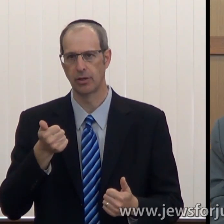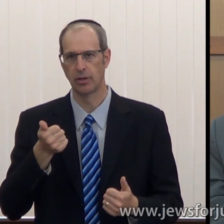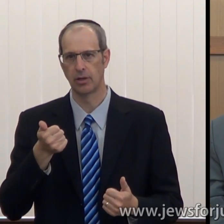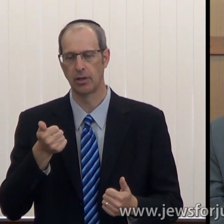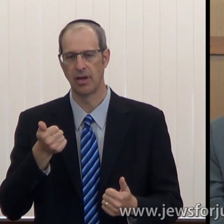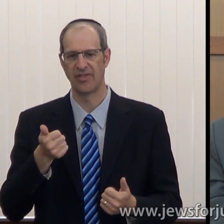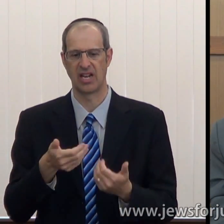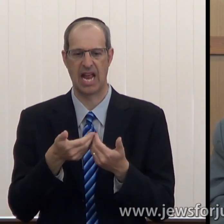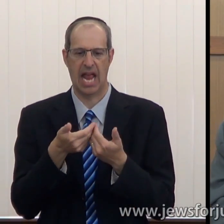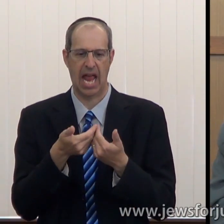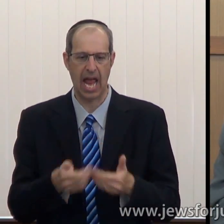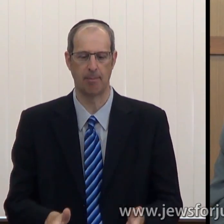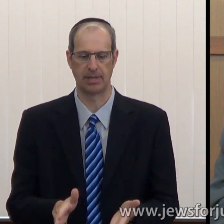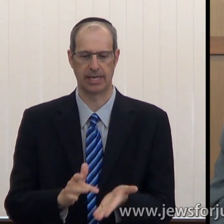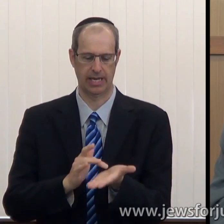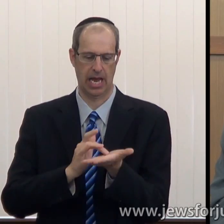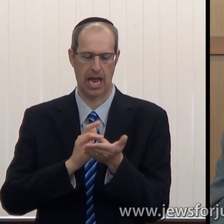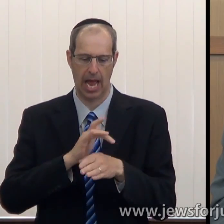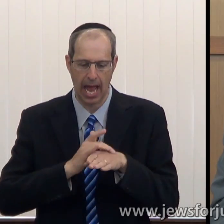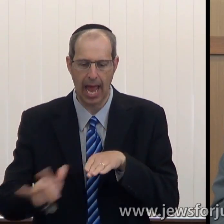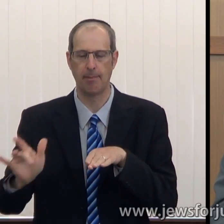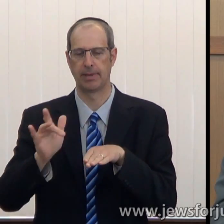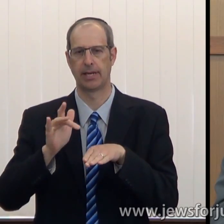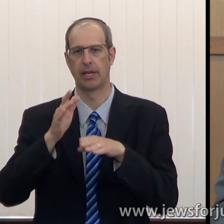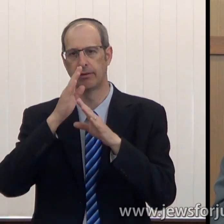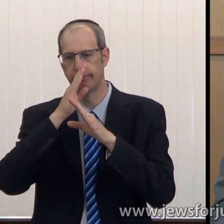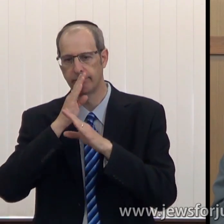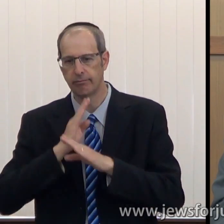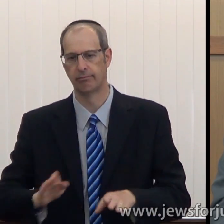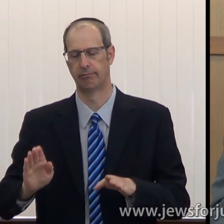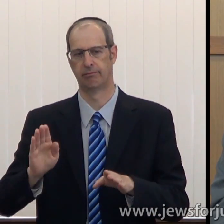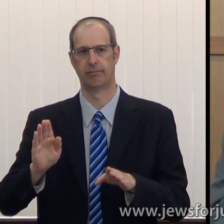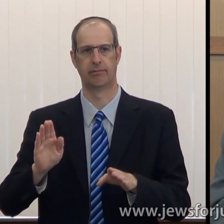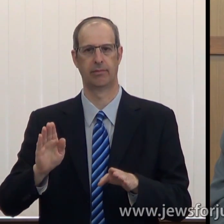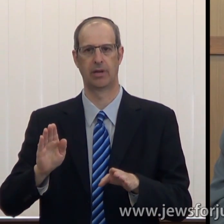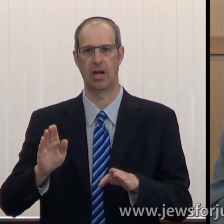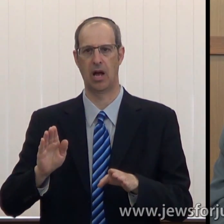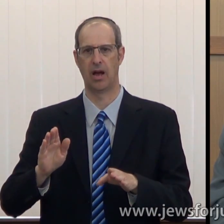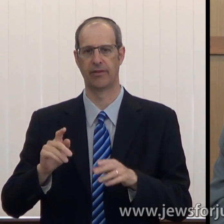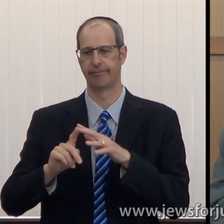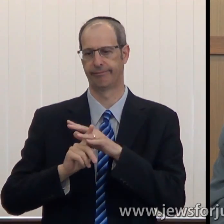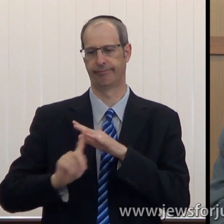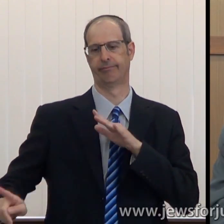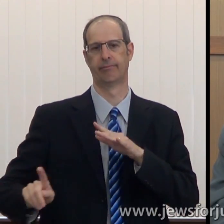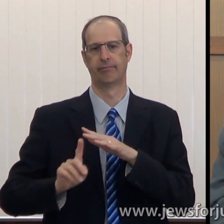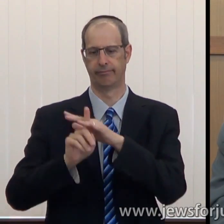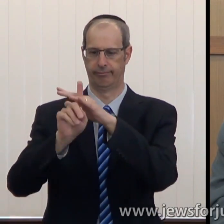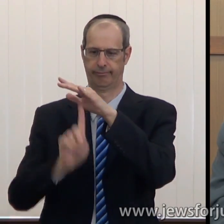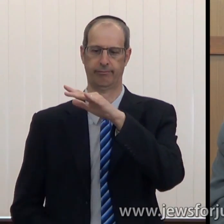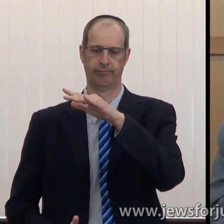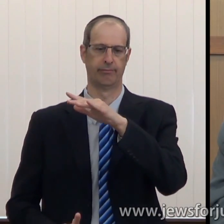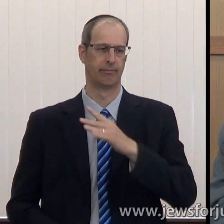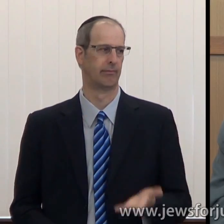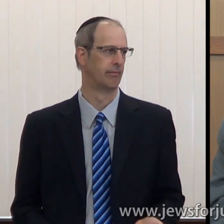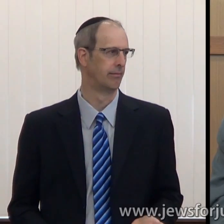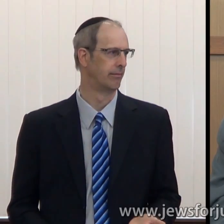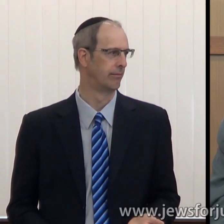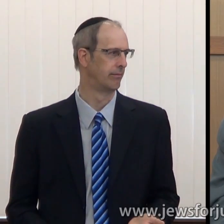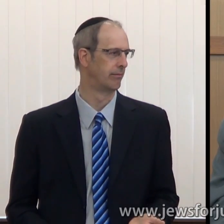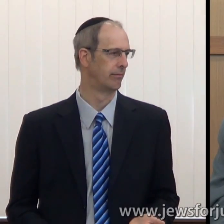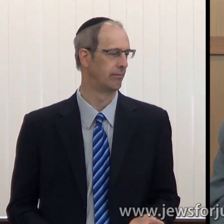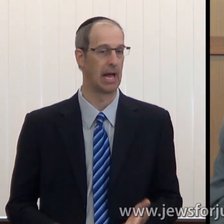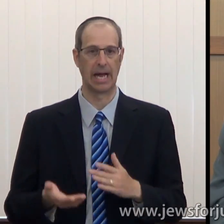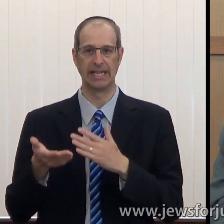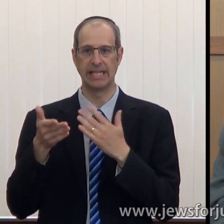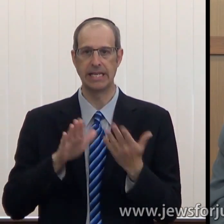empty tranquility of escape. And that's what death often